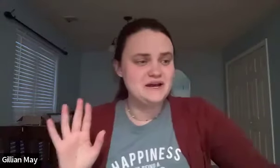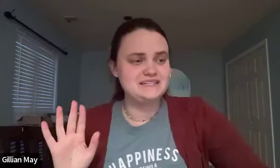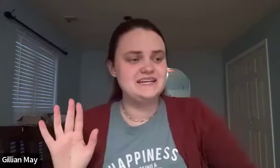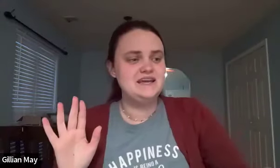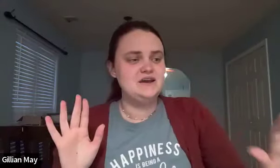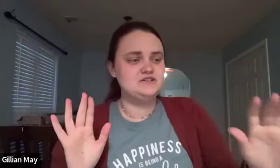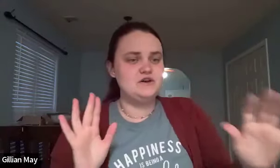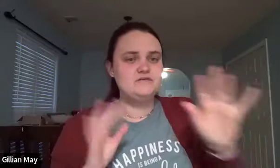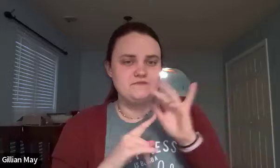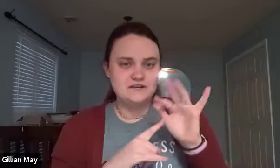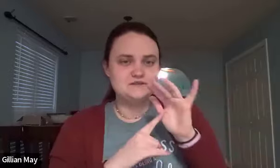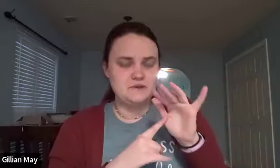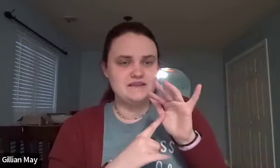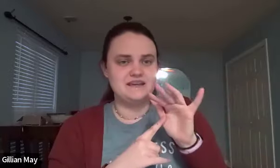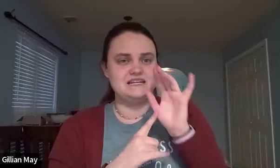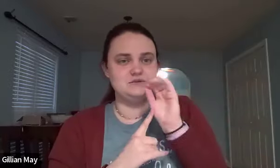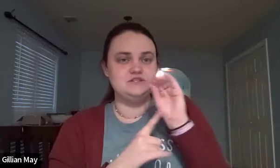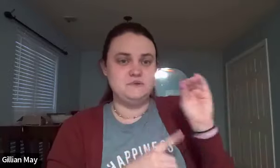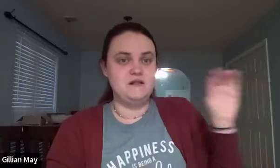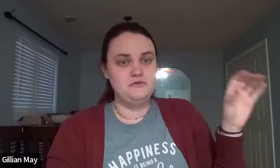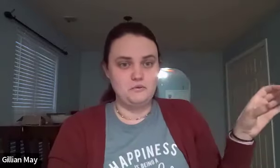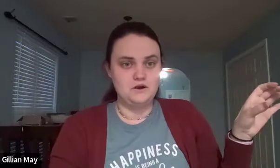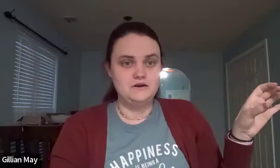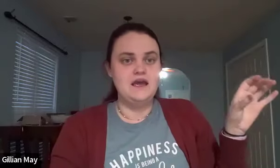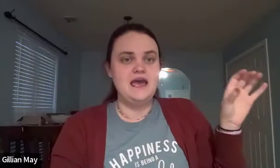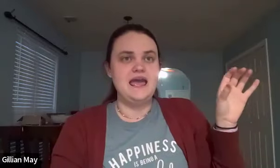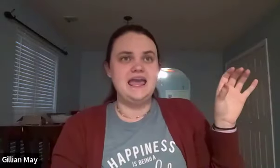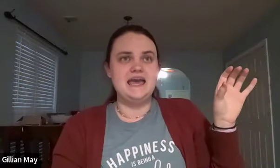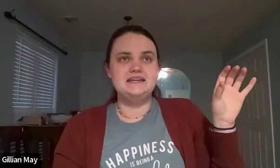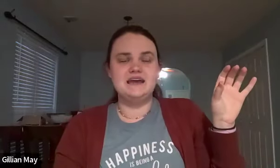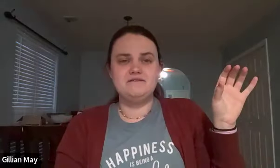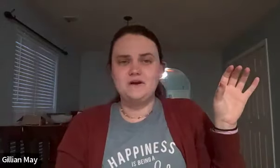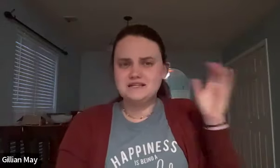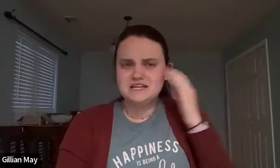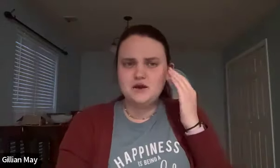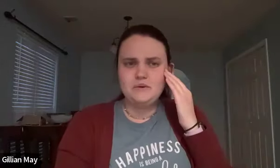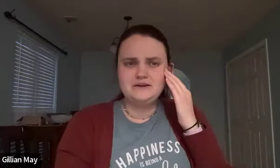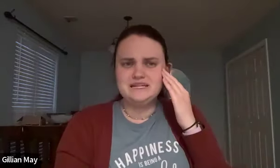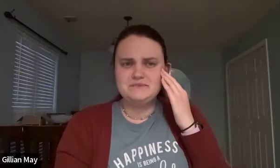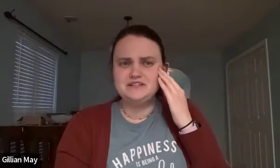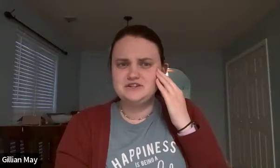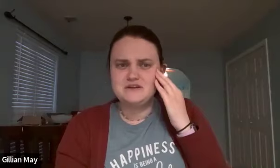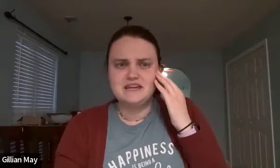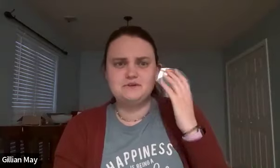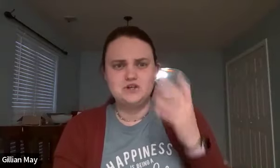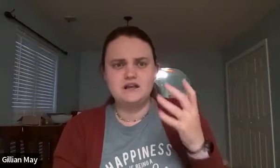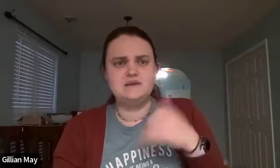But so finger spelling, like I said, is when you spell out the word. And for us, I know we don't typically do that. Like if we're talking